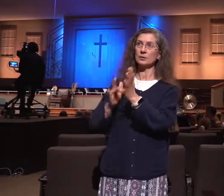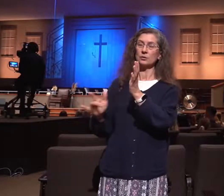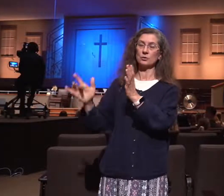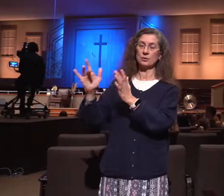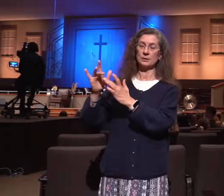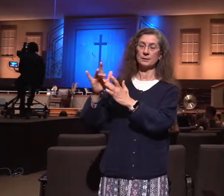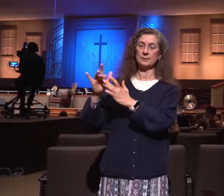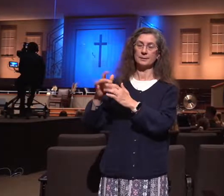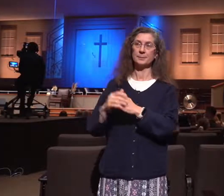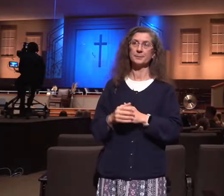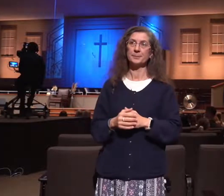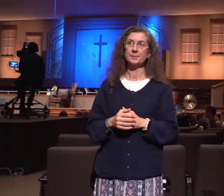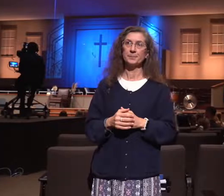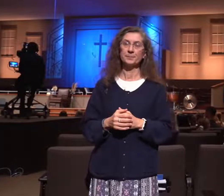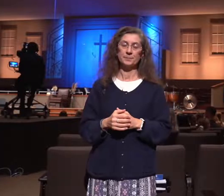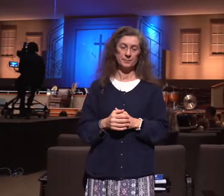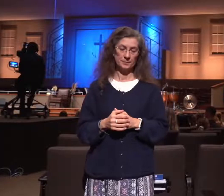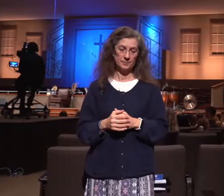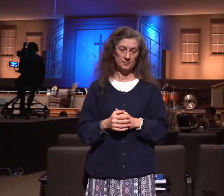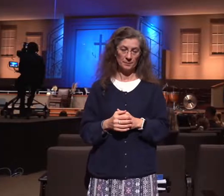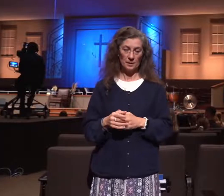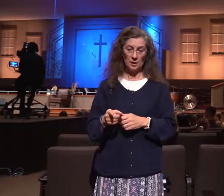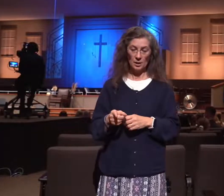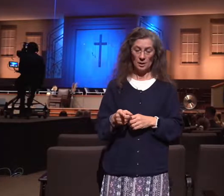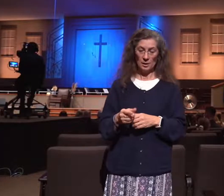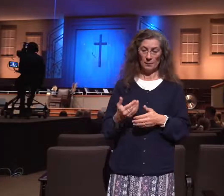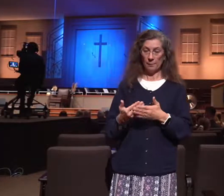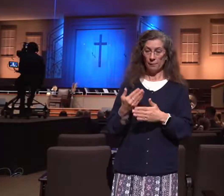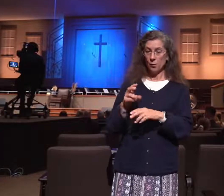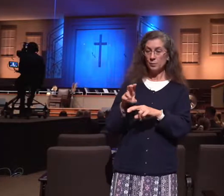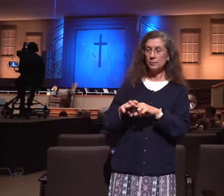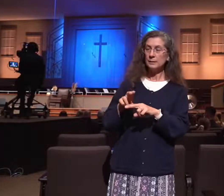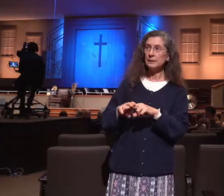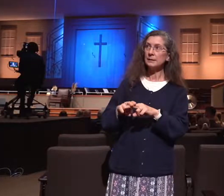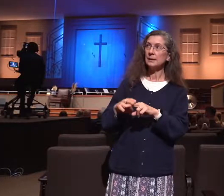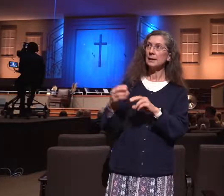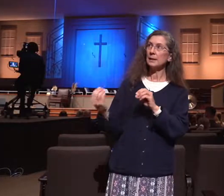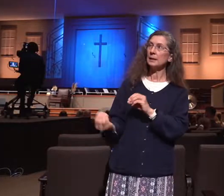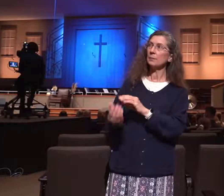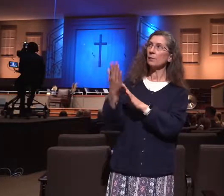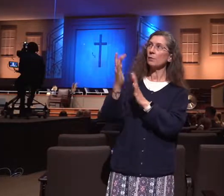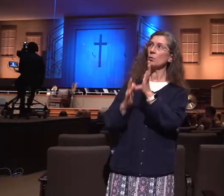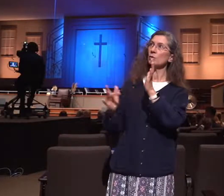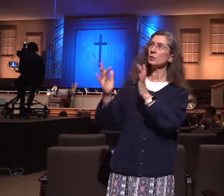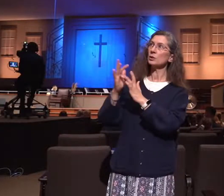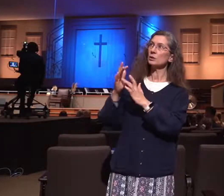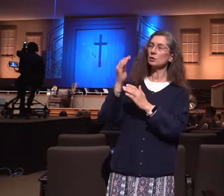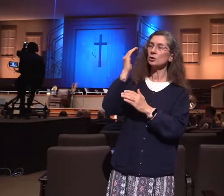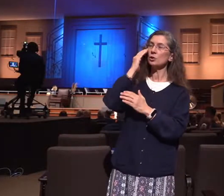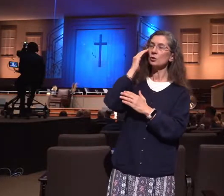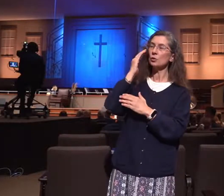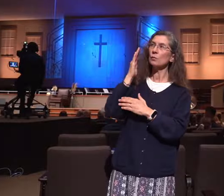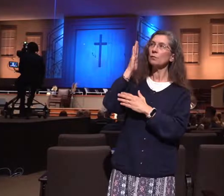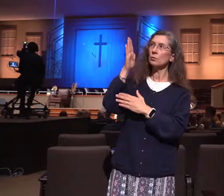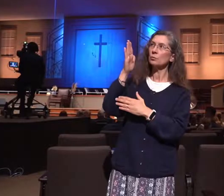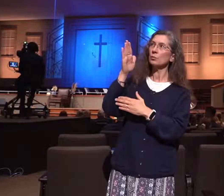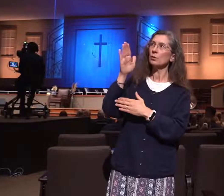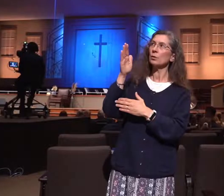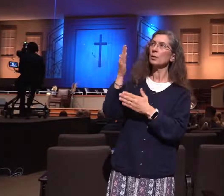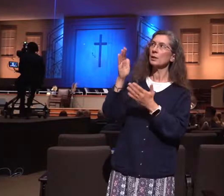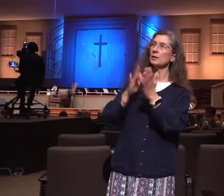the way, she had been sitting at his feet, and she knew he was going to be crucified and die for her